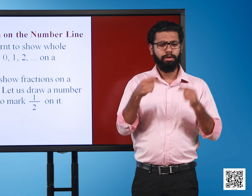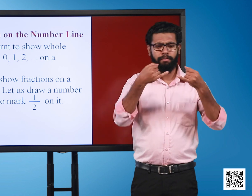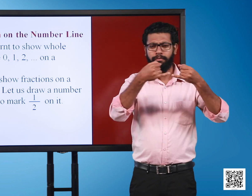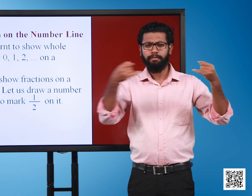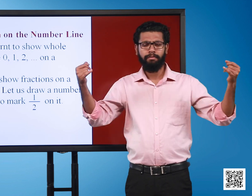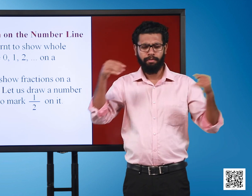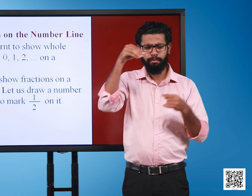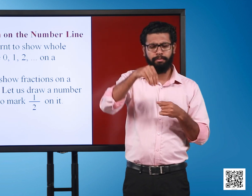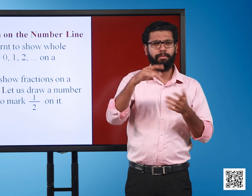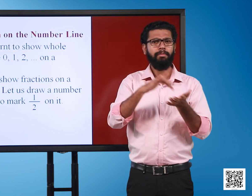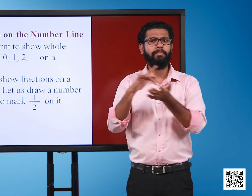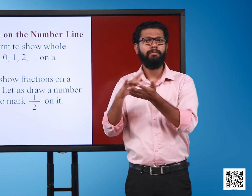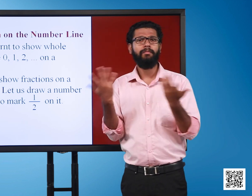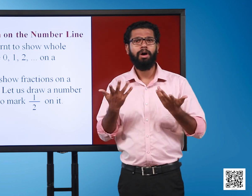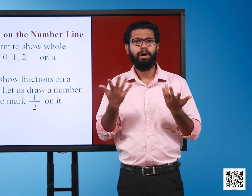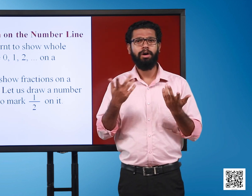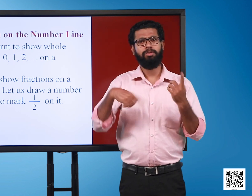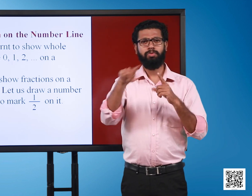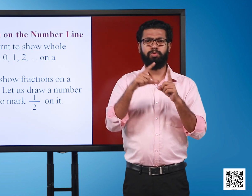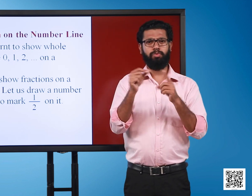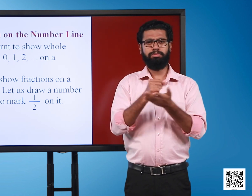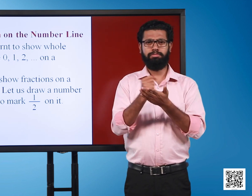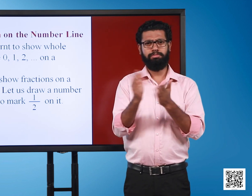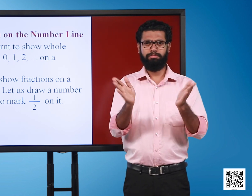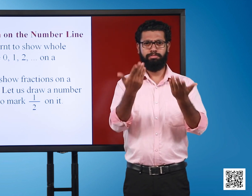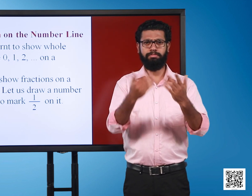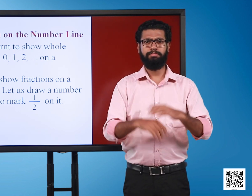less than 1, so it should lie between 0 and 1.